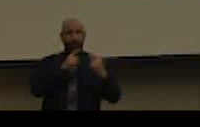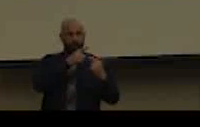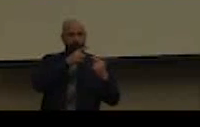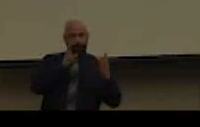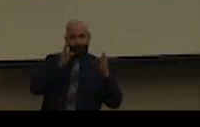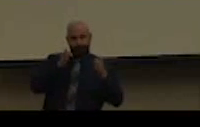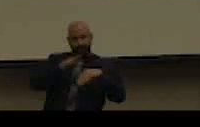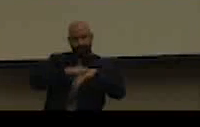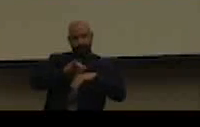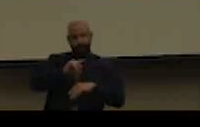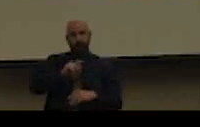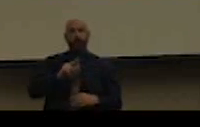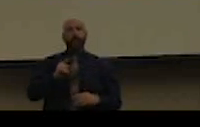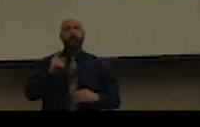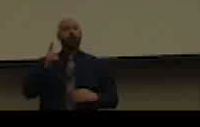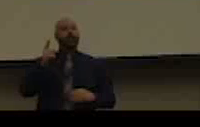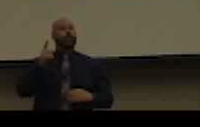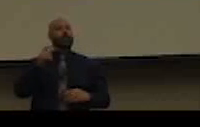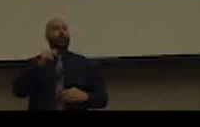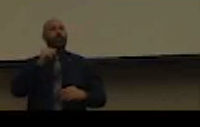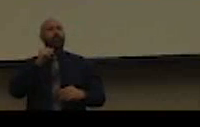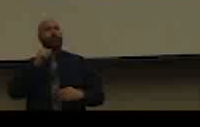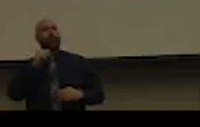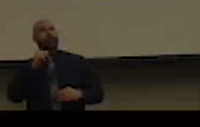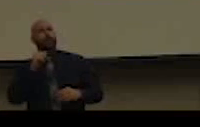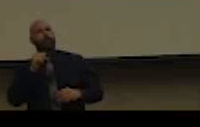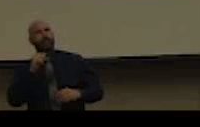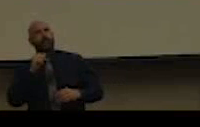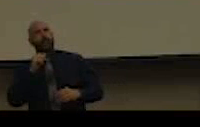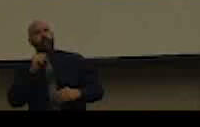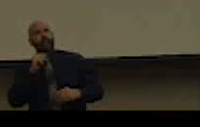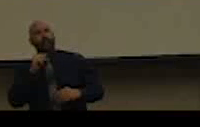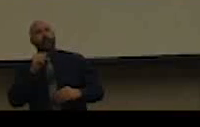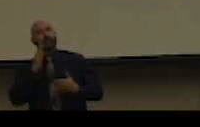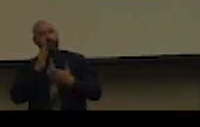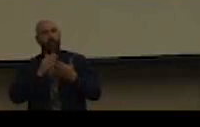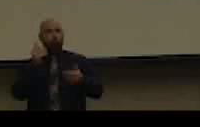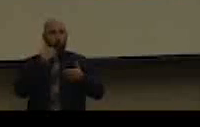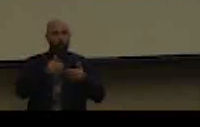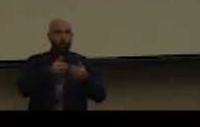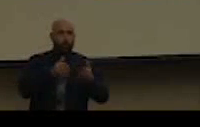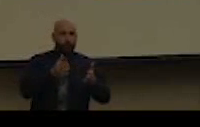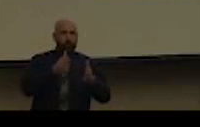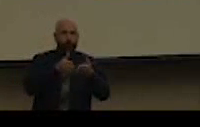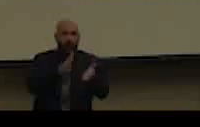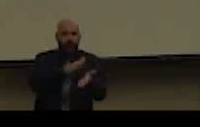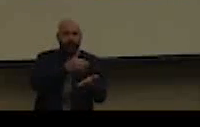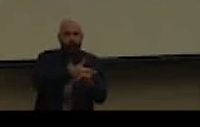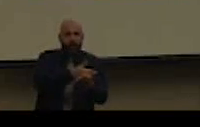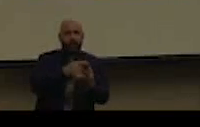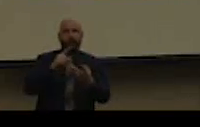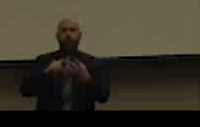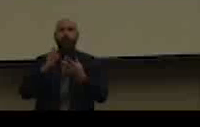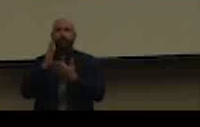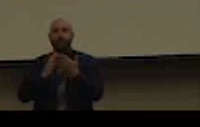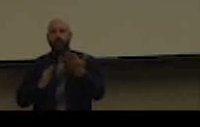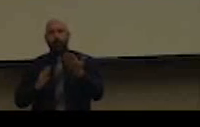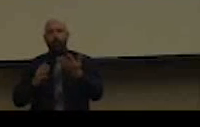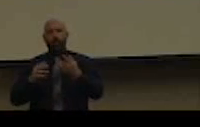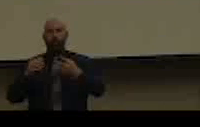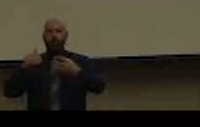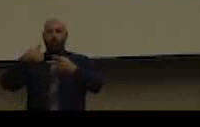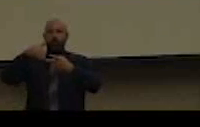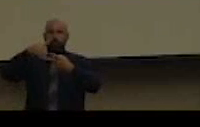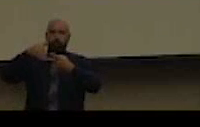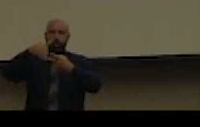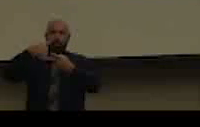their public funding, although some of them were, but they were on the cusp of that and represented an opportunity